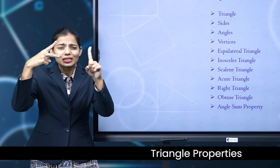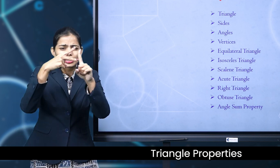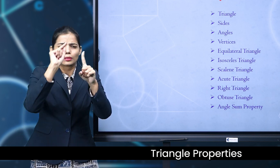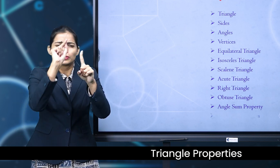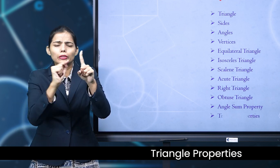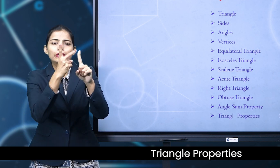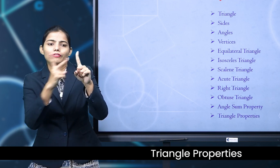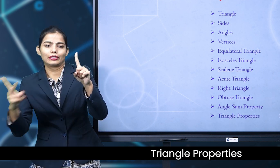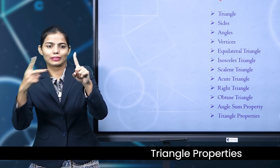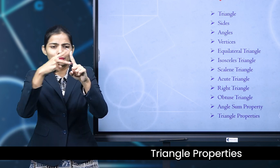triangle properties.